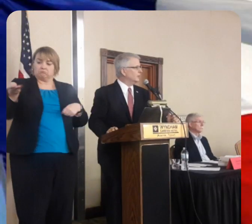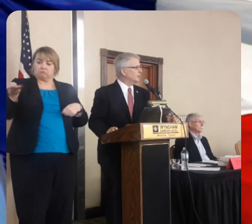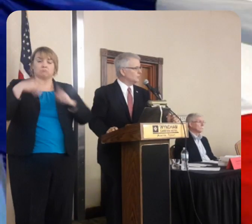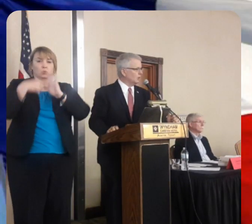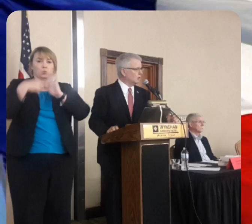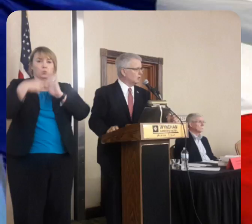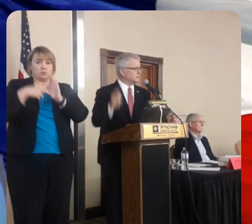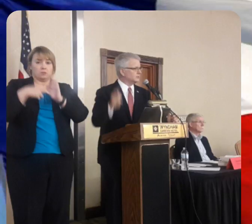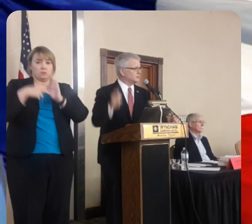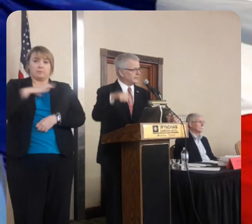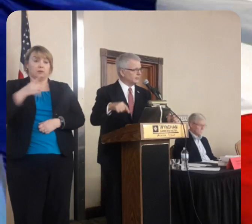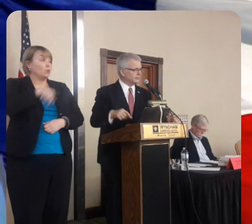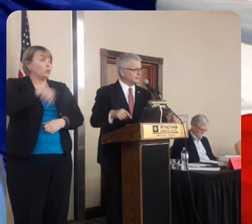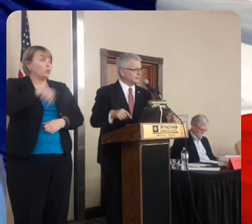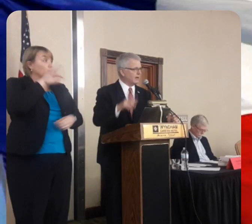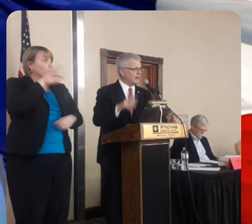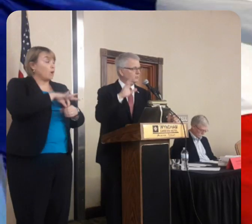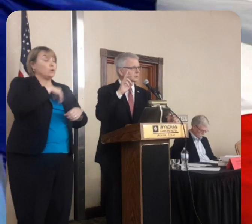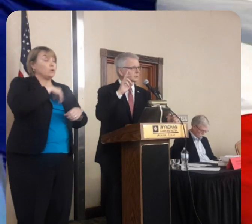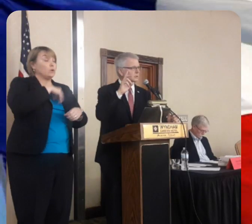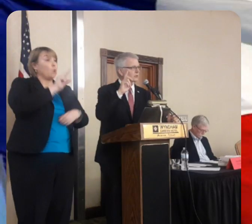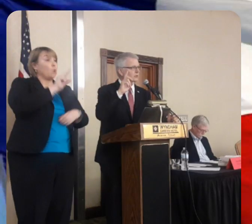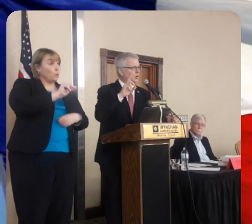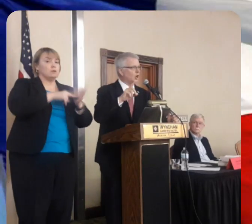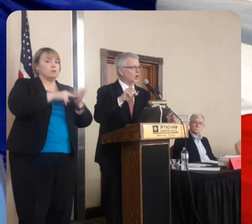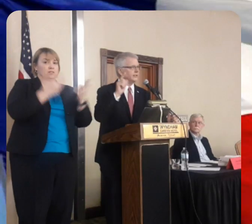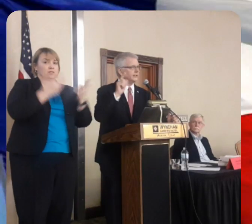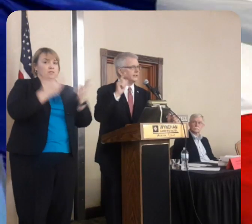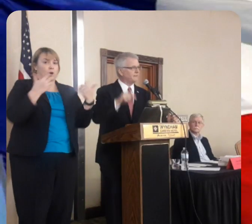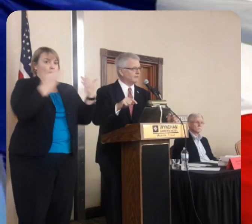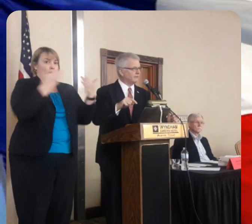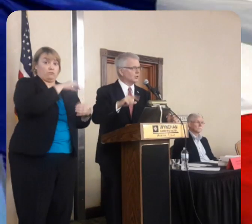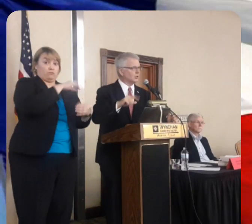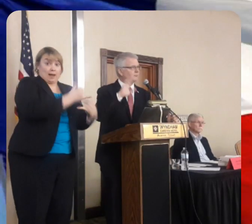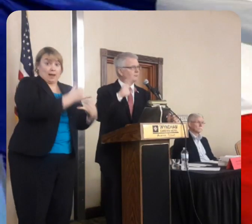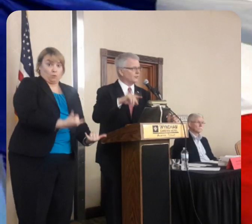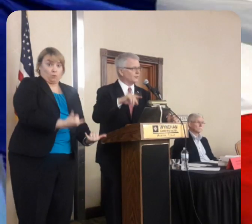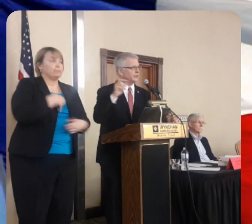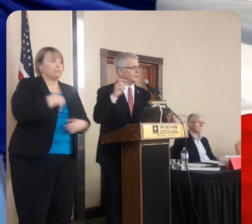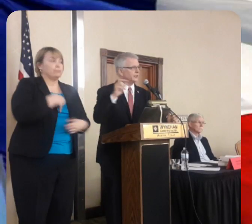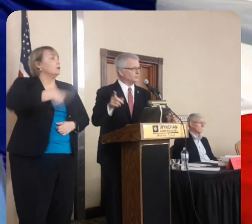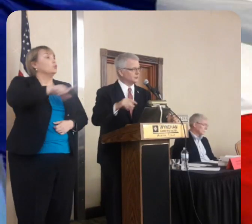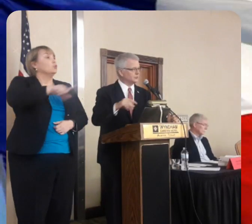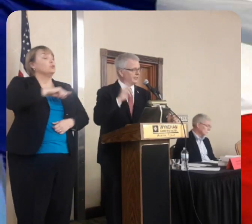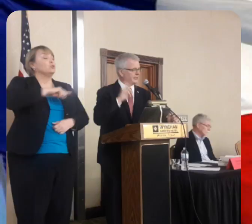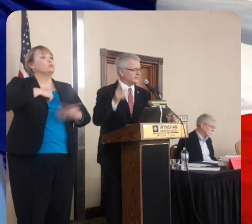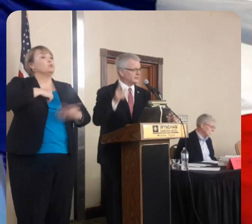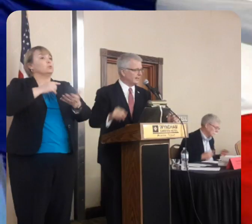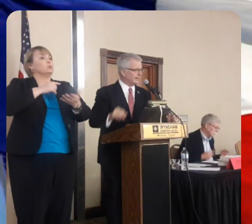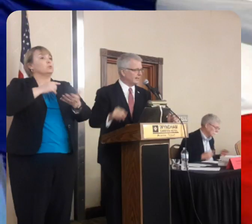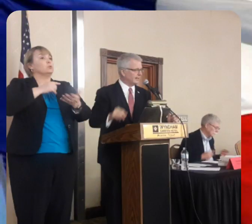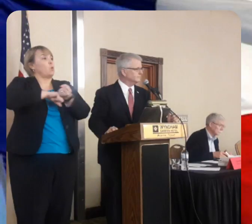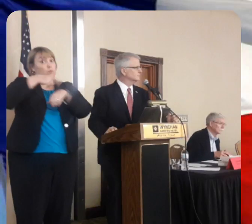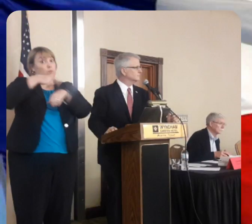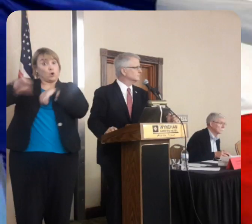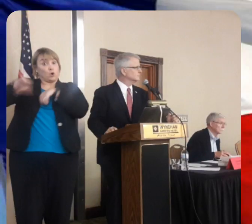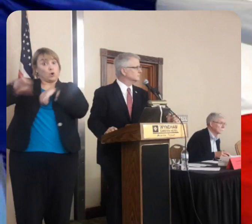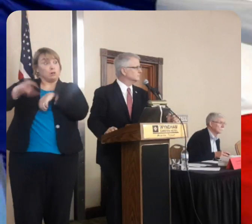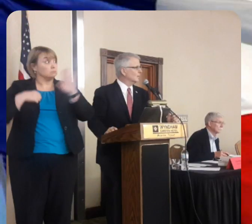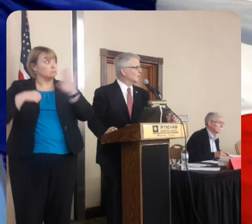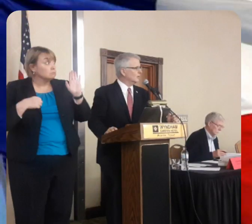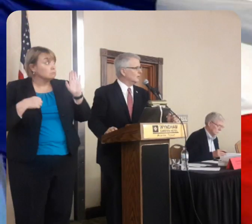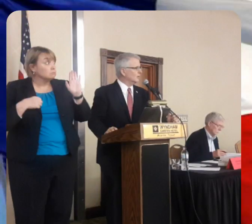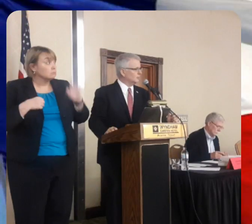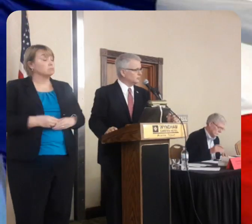no is to take care of this now. All in favor of referring it to the Rules Committee, say aye. Aye.